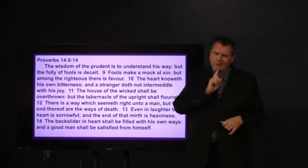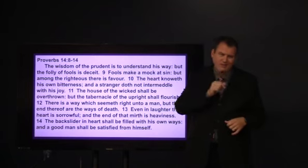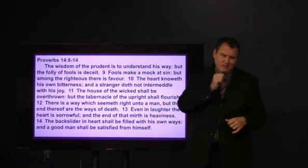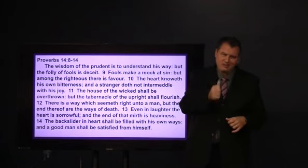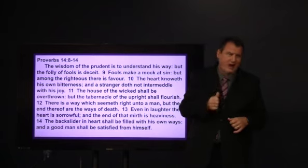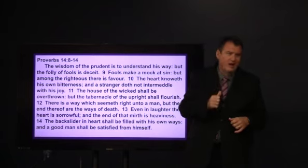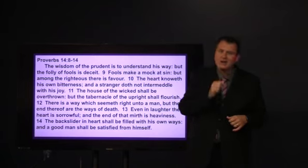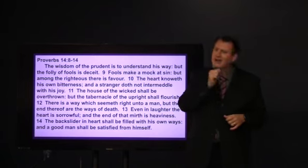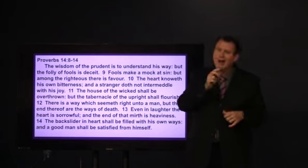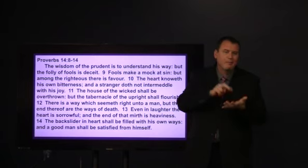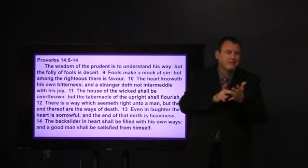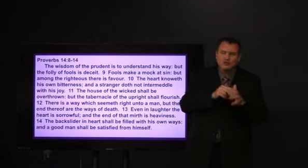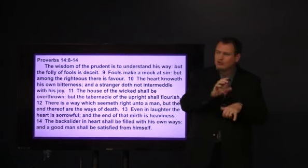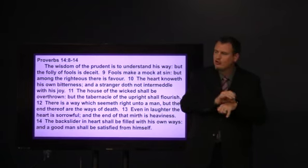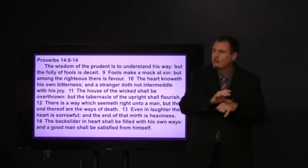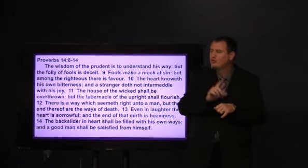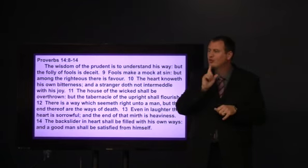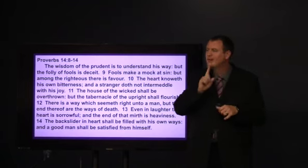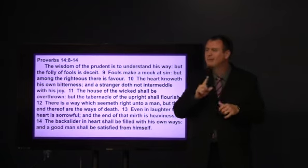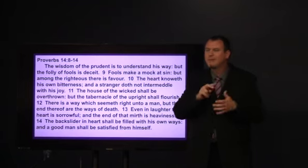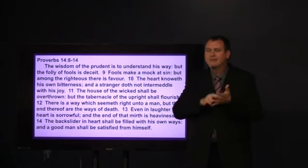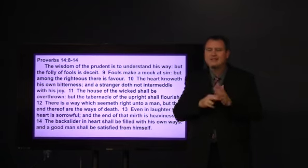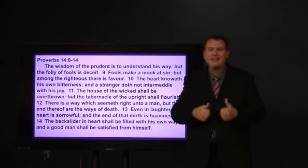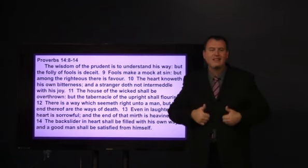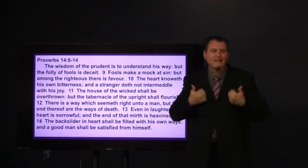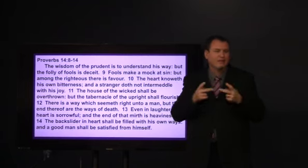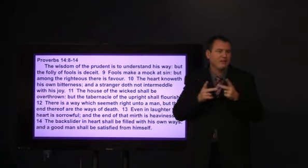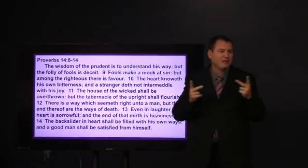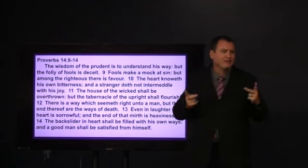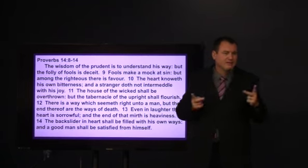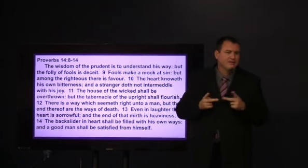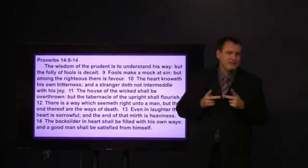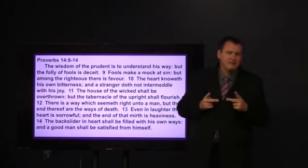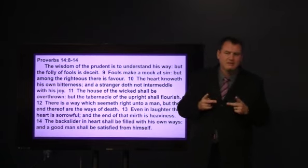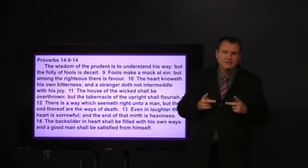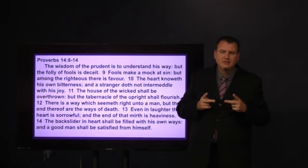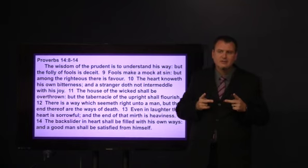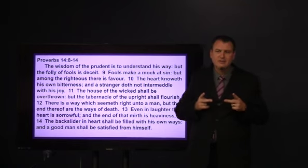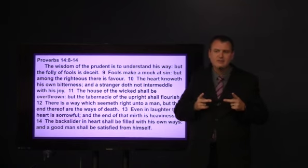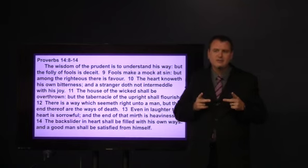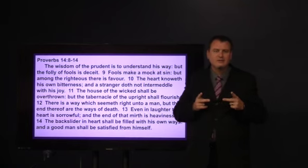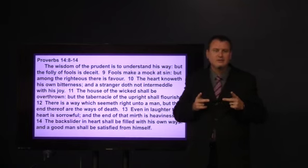mean tabernacle or temple or church, it means your living place.